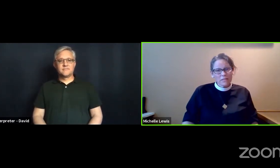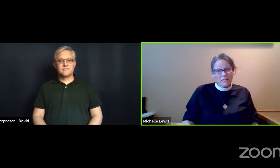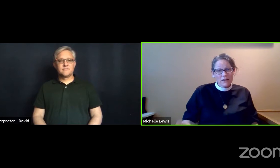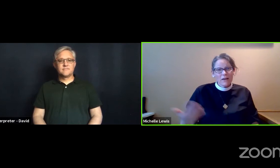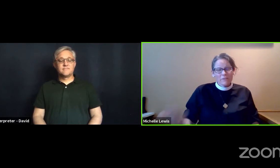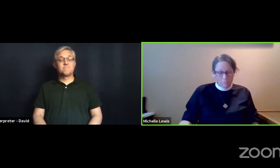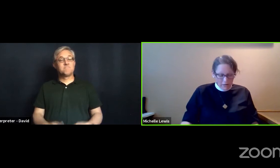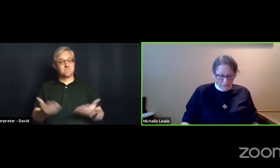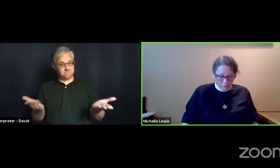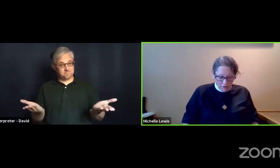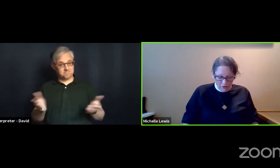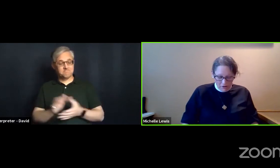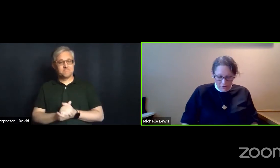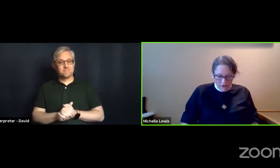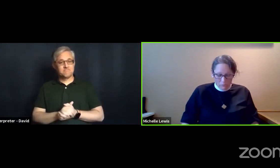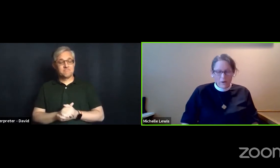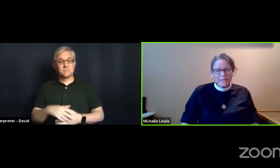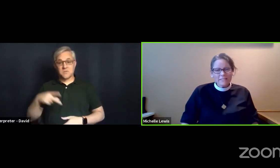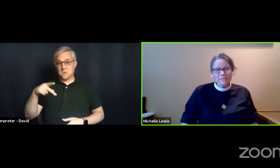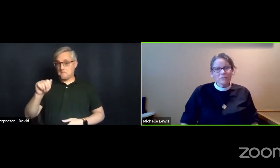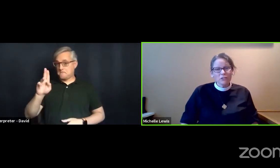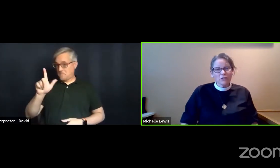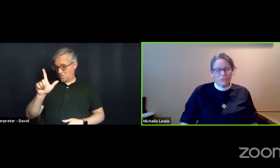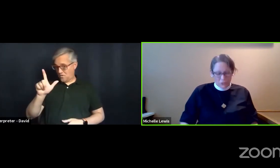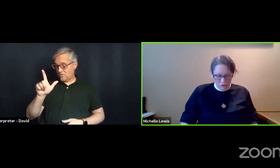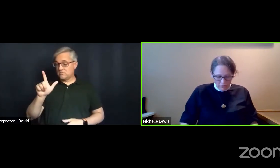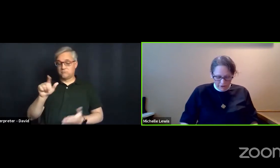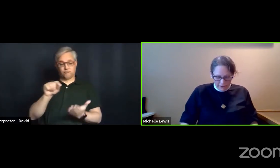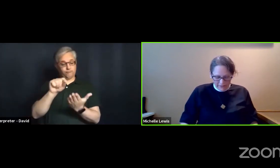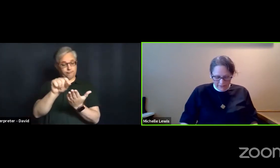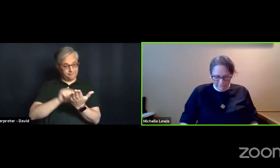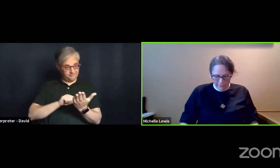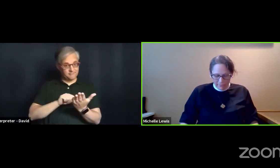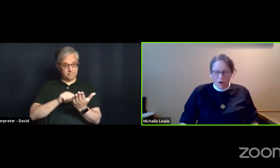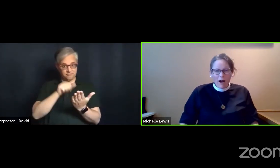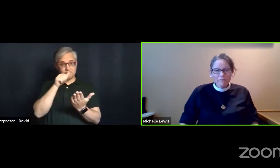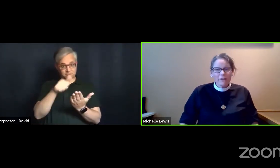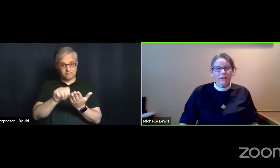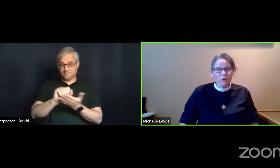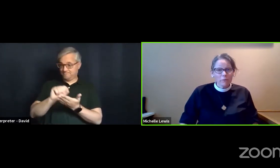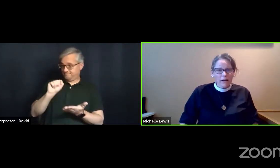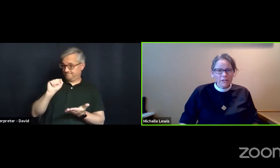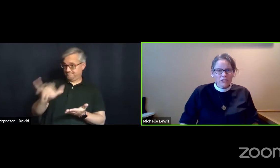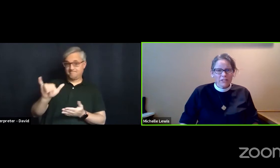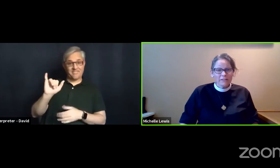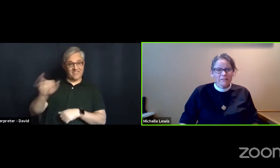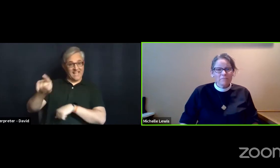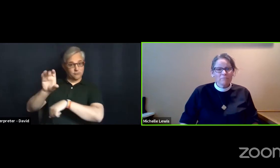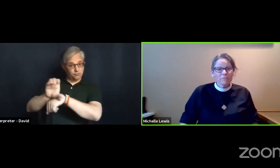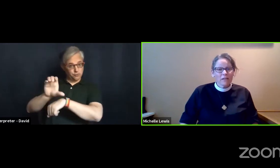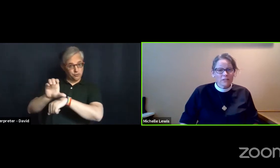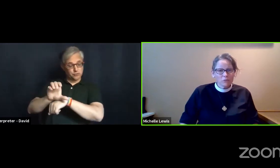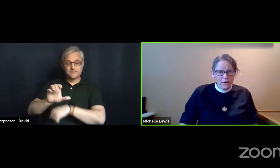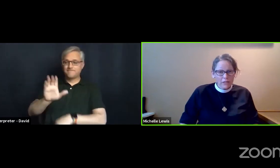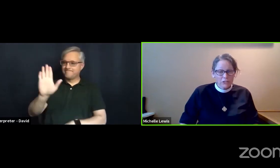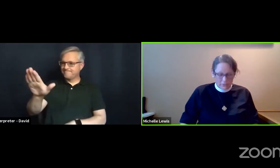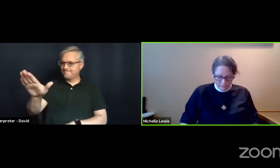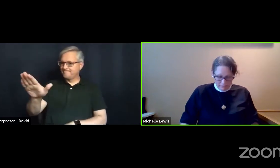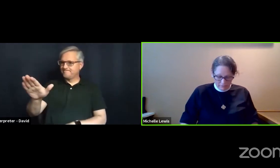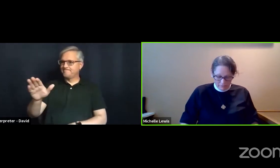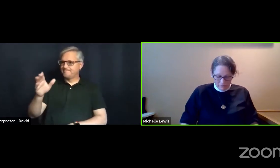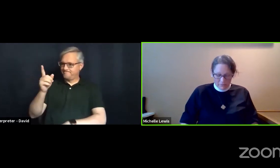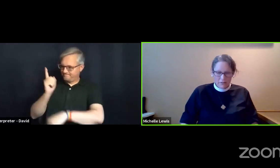So you see, the Apostle Paul writes to the church in Corinth, offering correction and